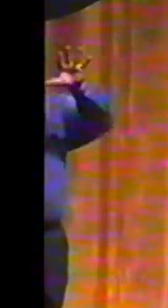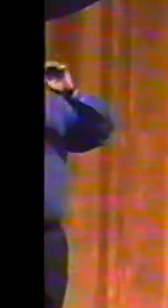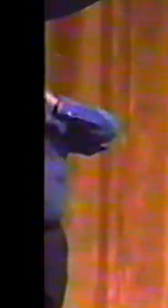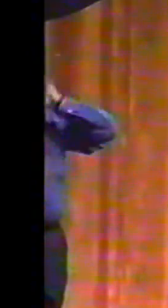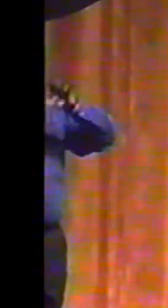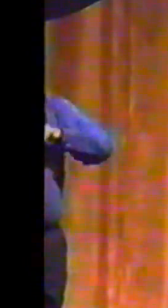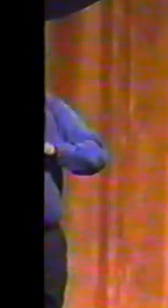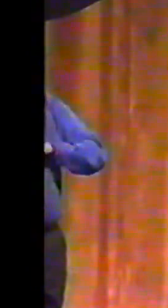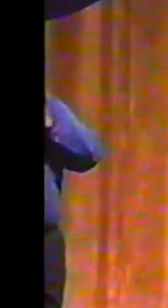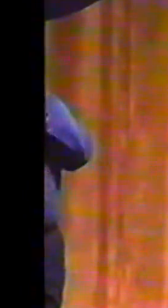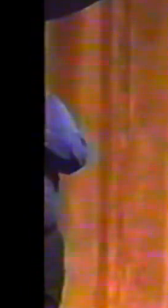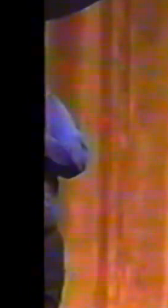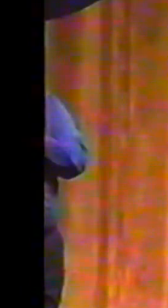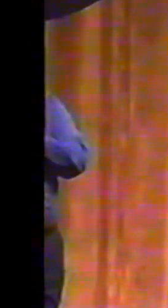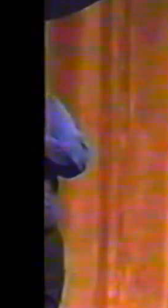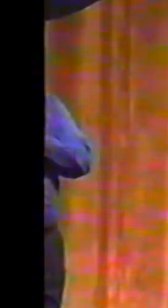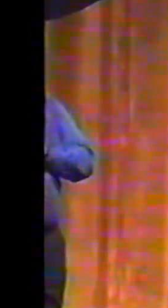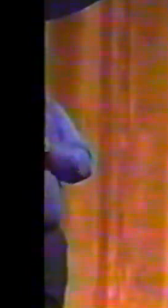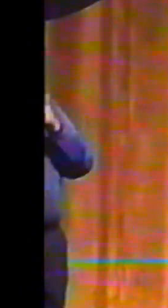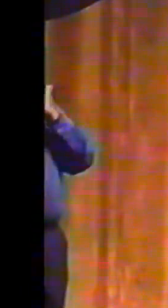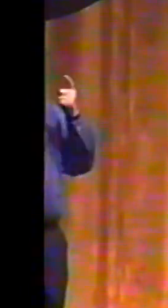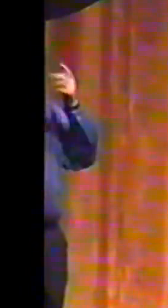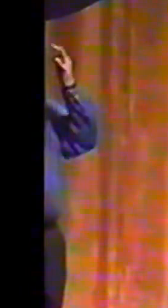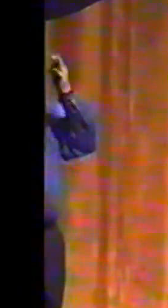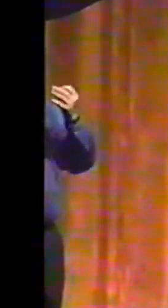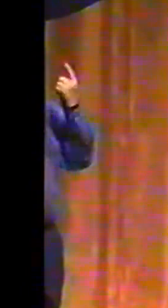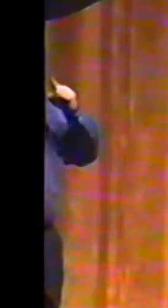And these are big decisions that are played out